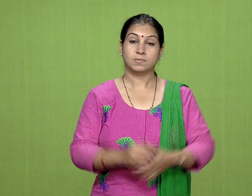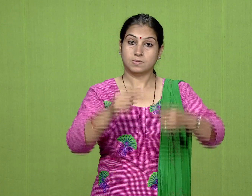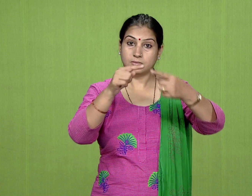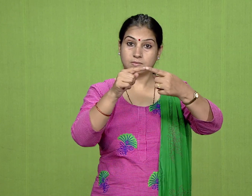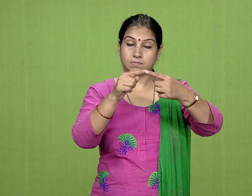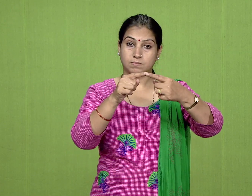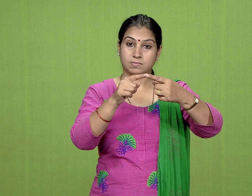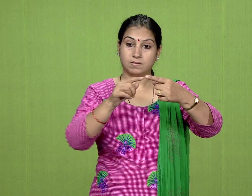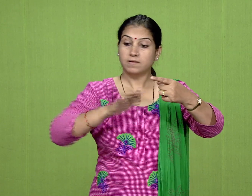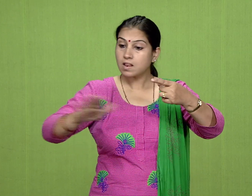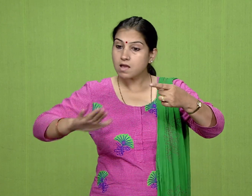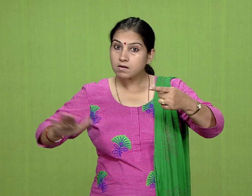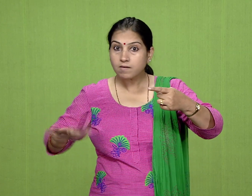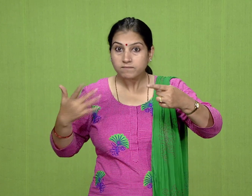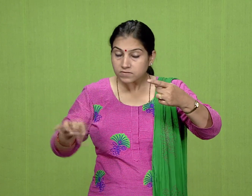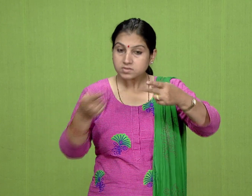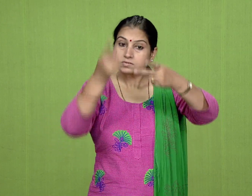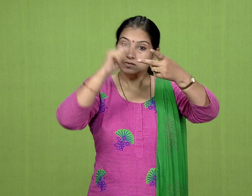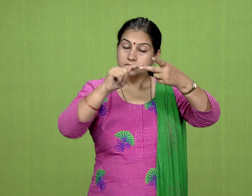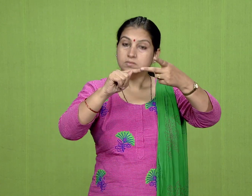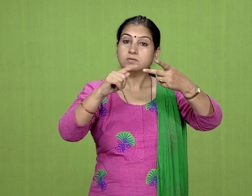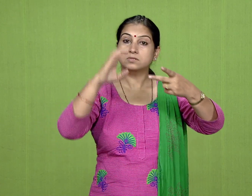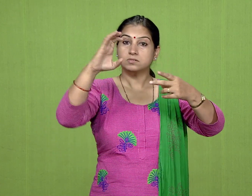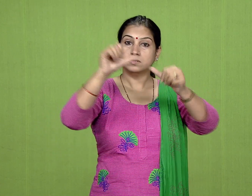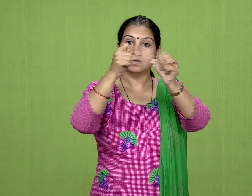further after the yarns are clean, they are carded,